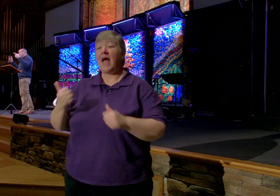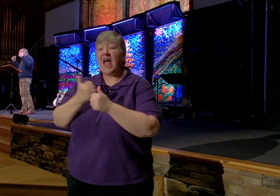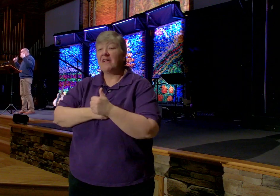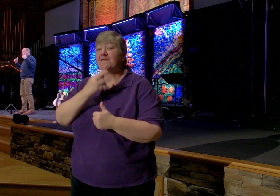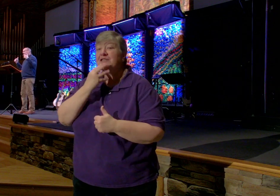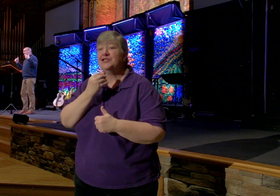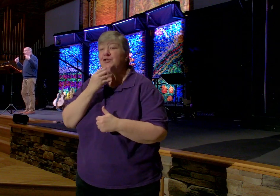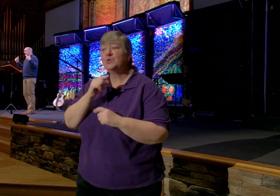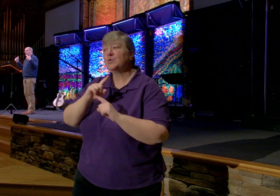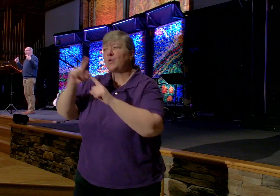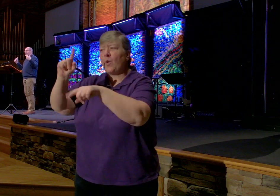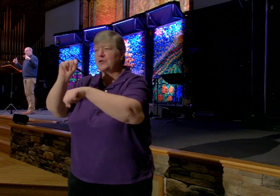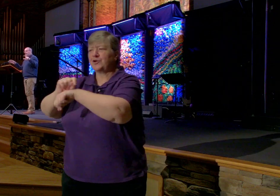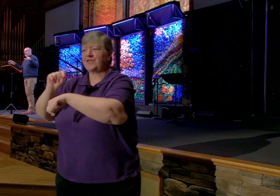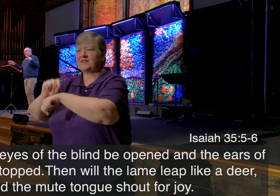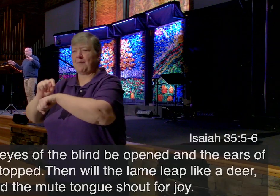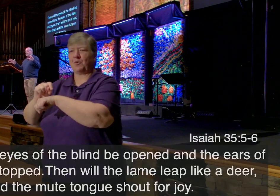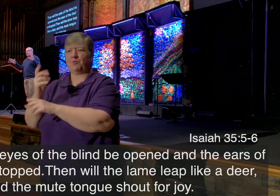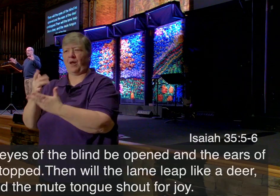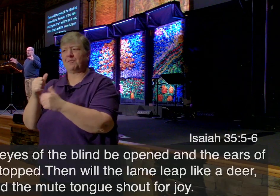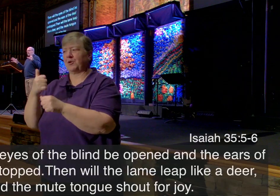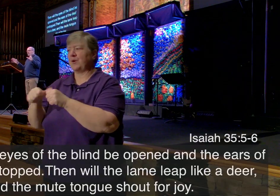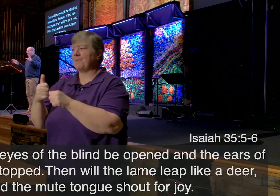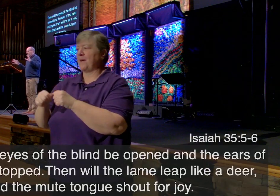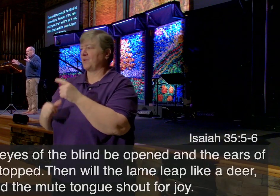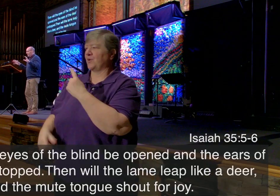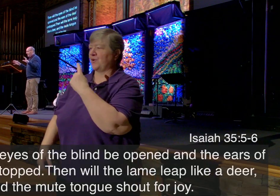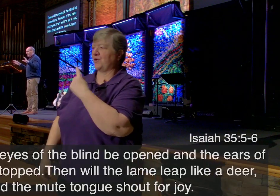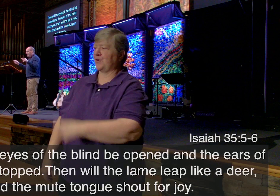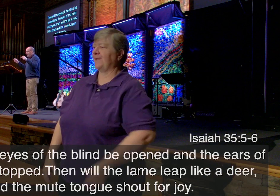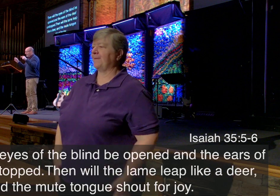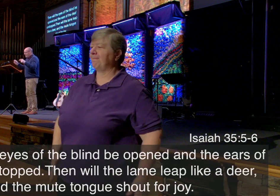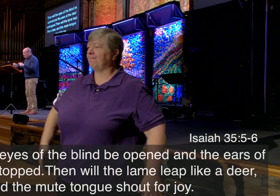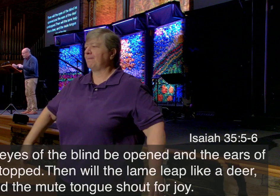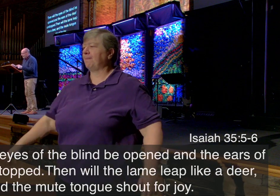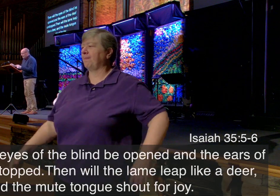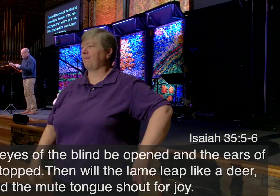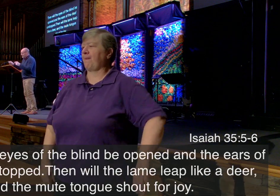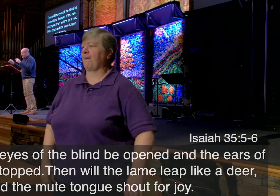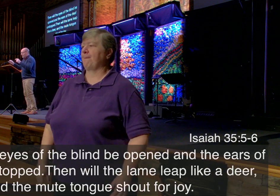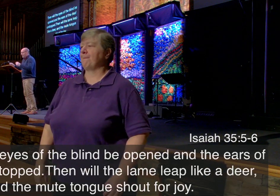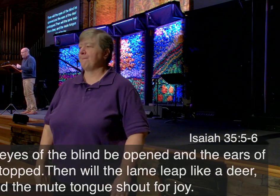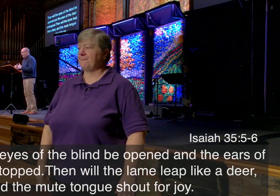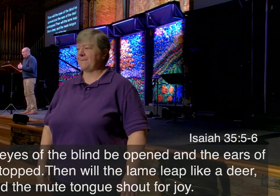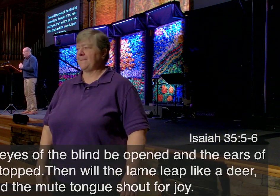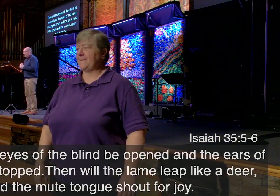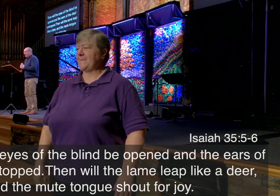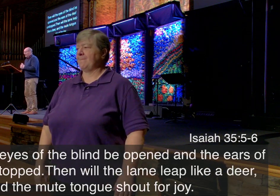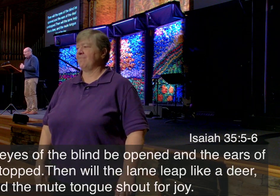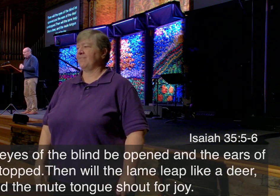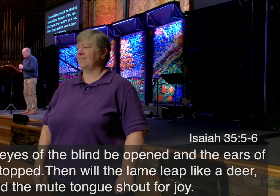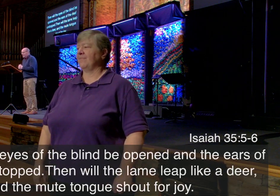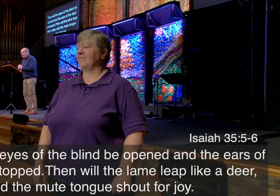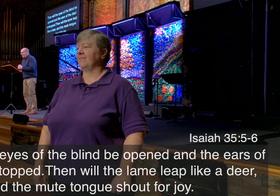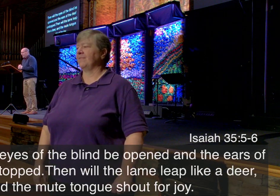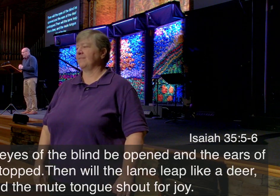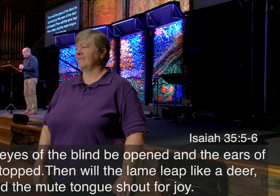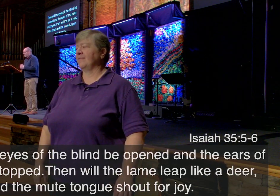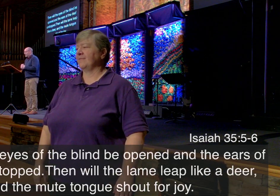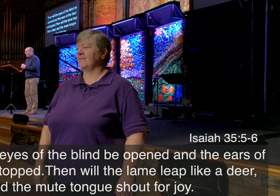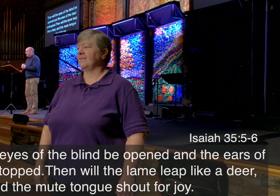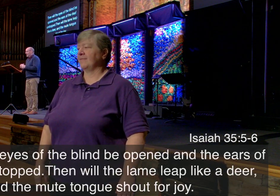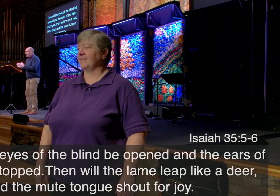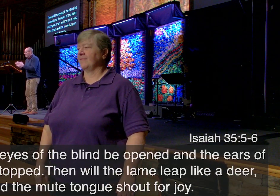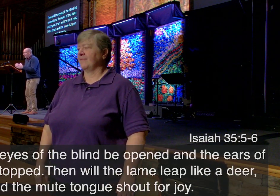that was going to the temple probably remembered the words of Isaiah at that moment. Isaiah chapter 35. Then will the eyes of the blind be opened and